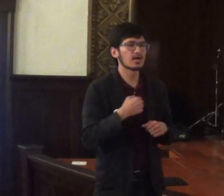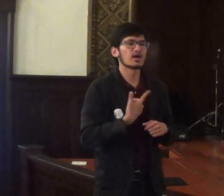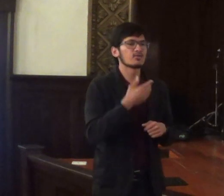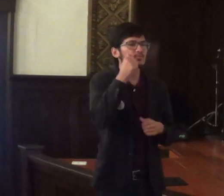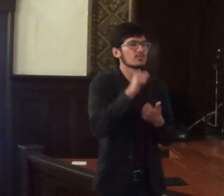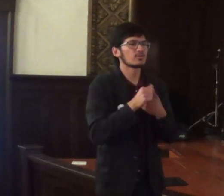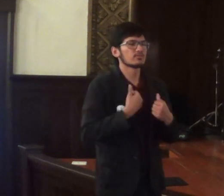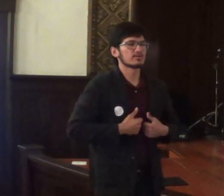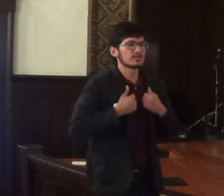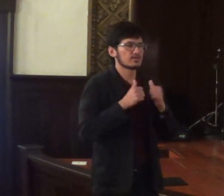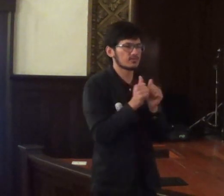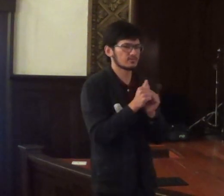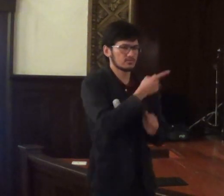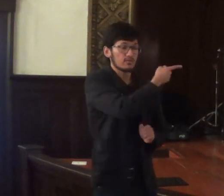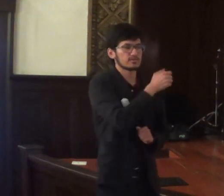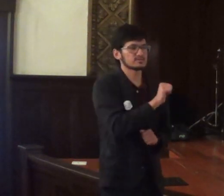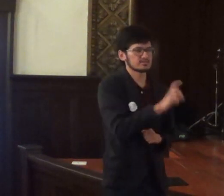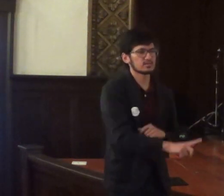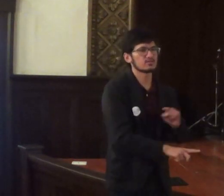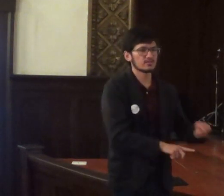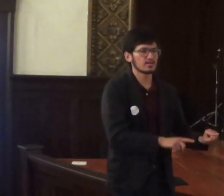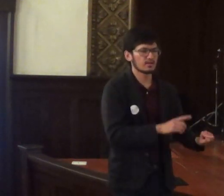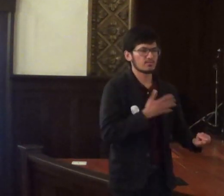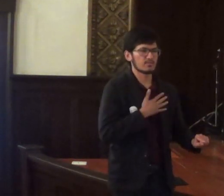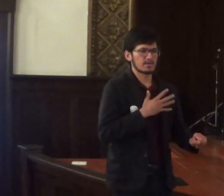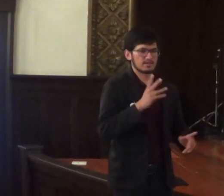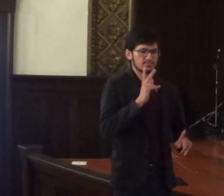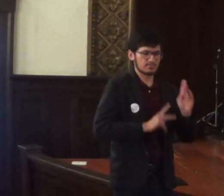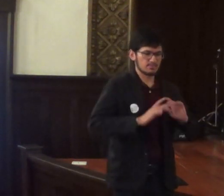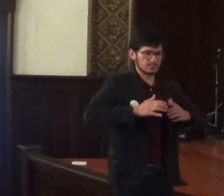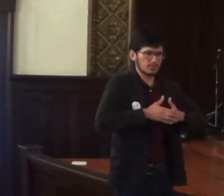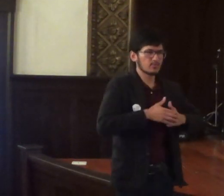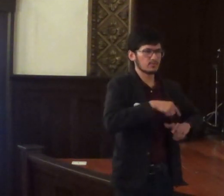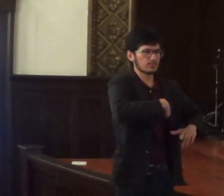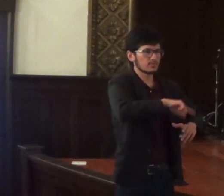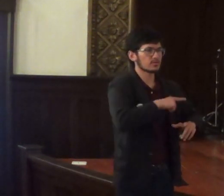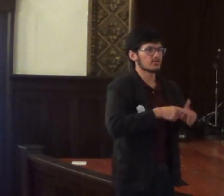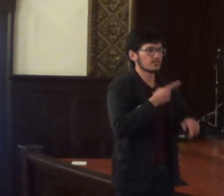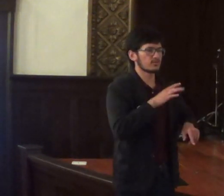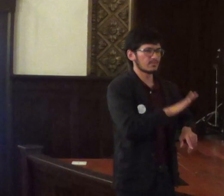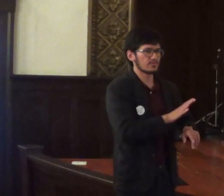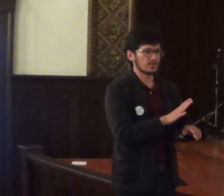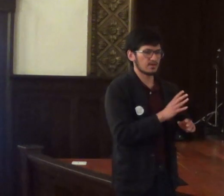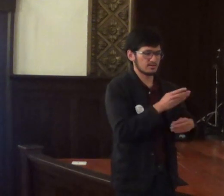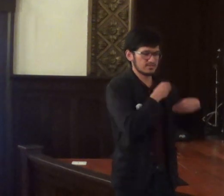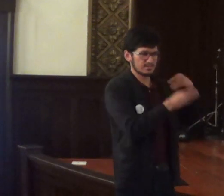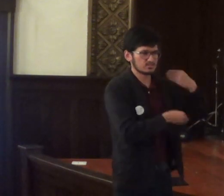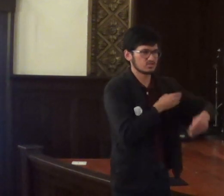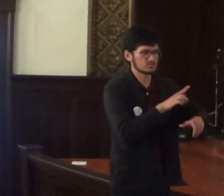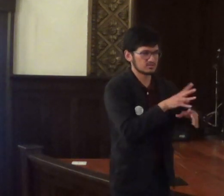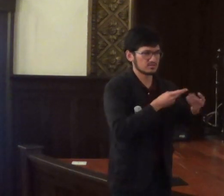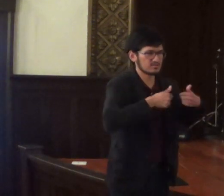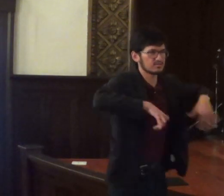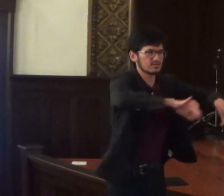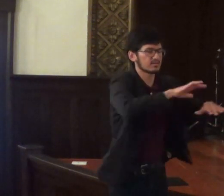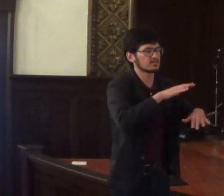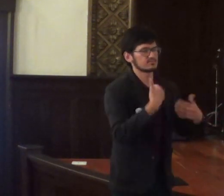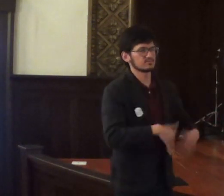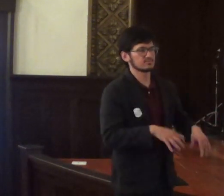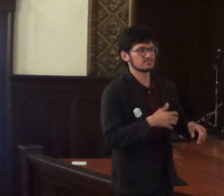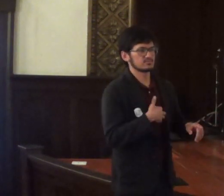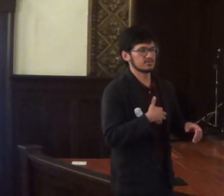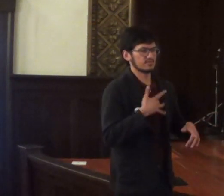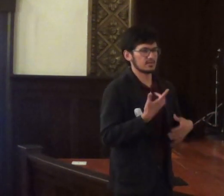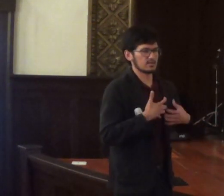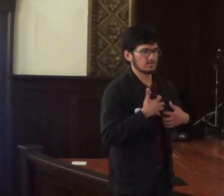Diego. My people were never removed from their ancestral land. So it's I'm primordially a Southern Californian, and being in the Northeast for 15 years,